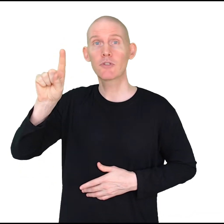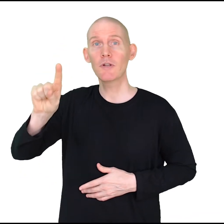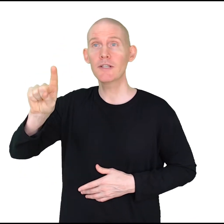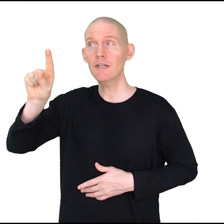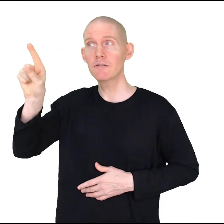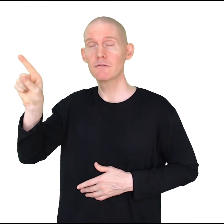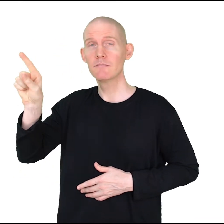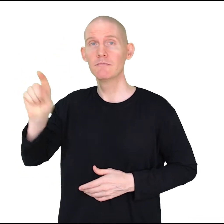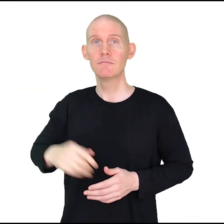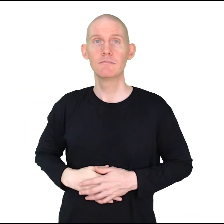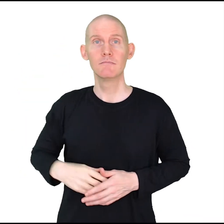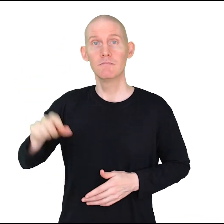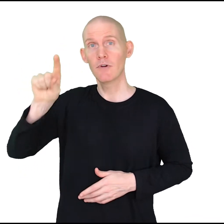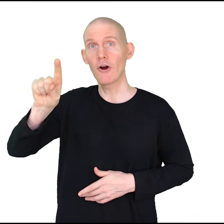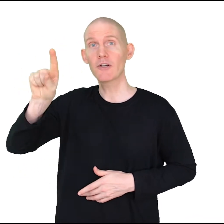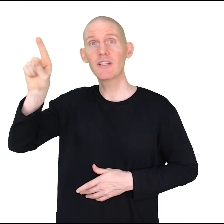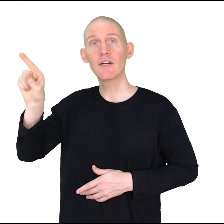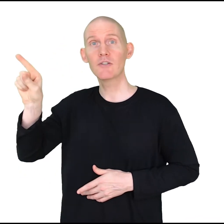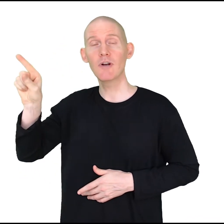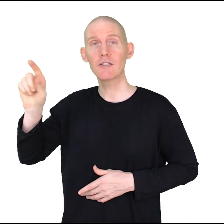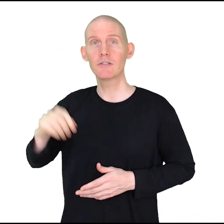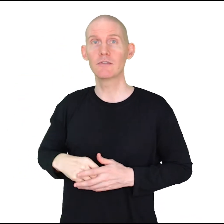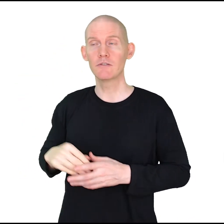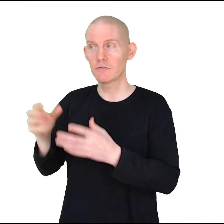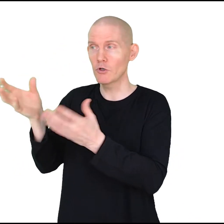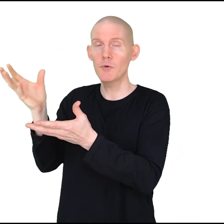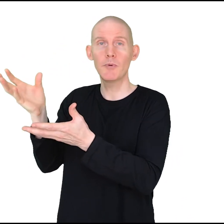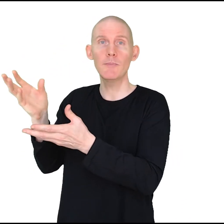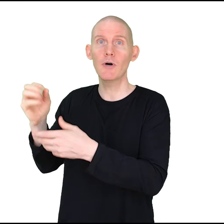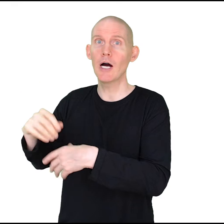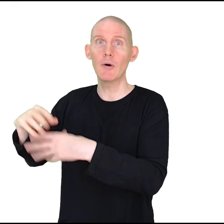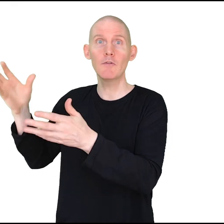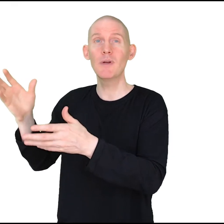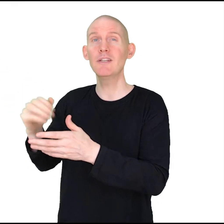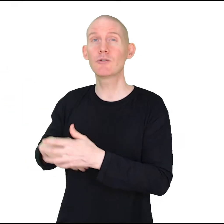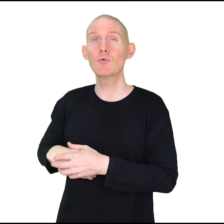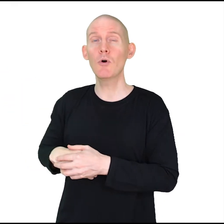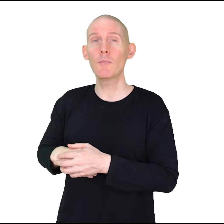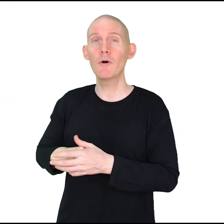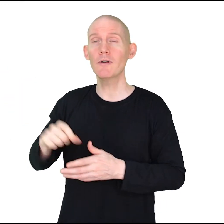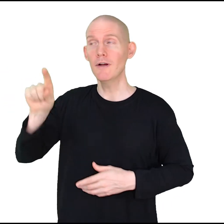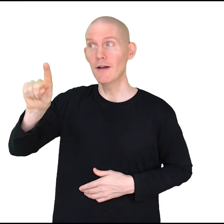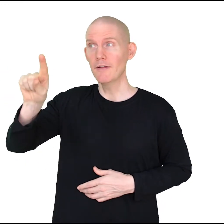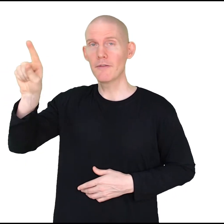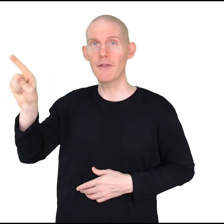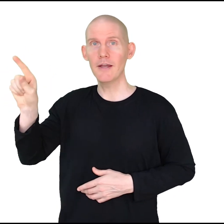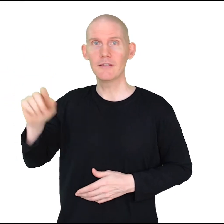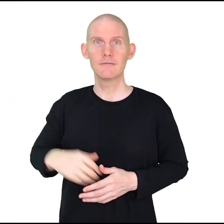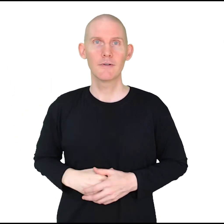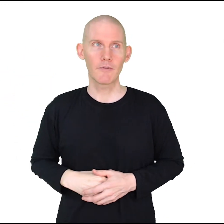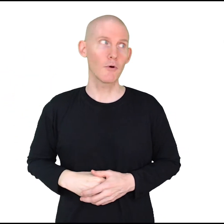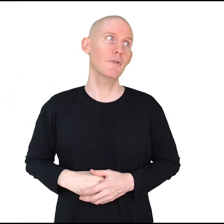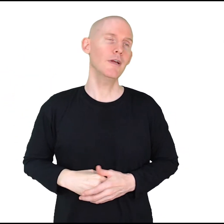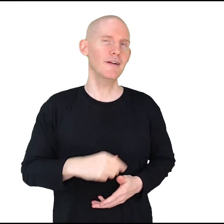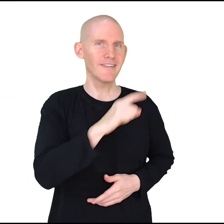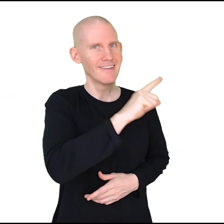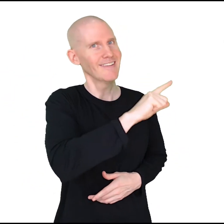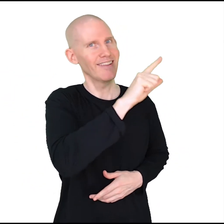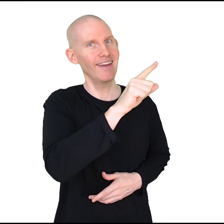like this. Arc in their direction. Group of people, however many, 2 or more, they. If they're over there, they.